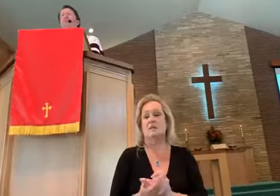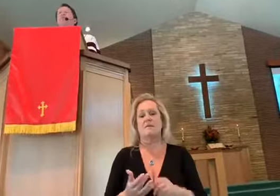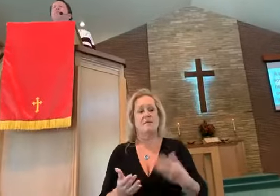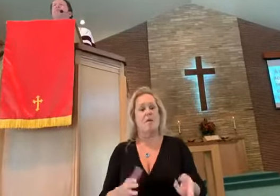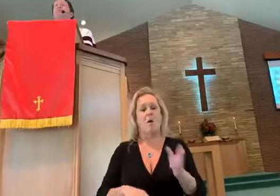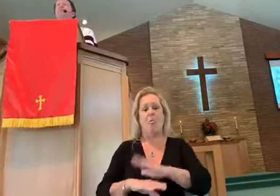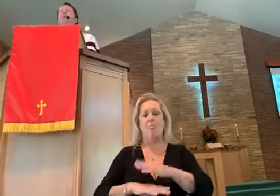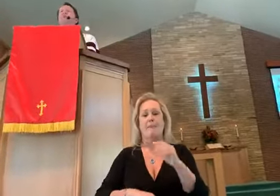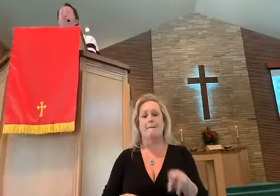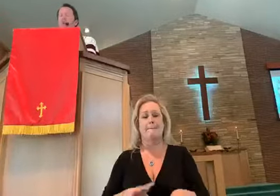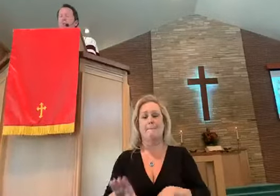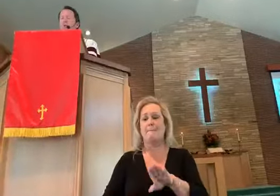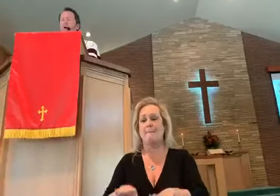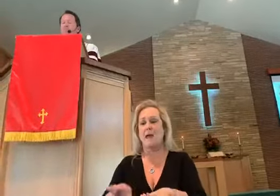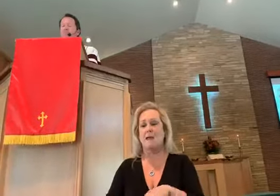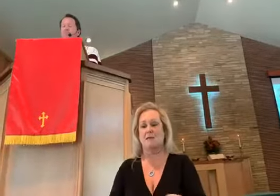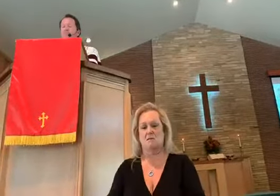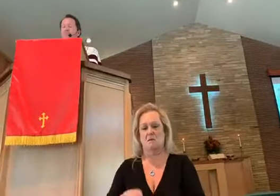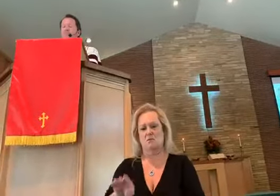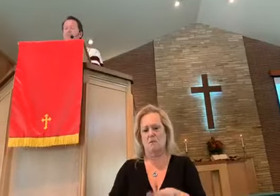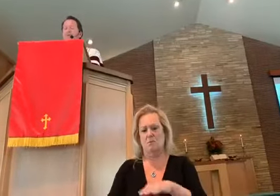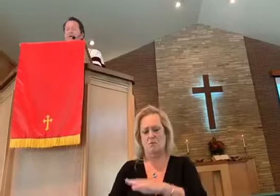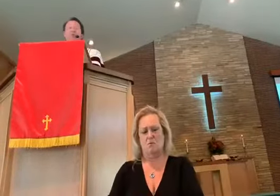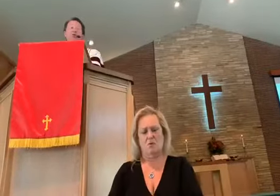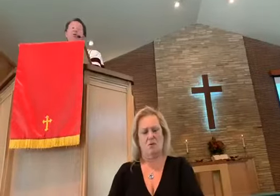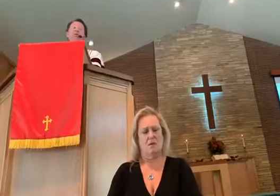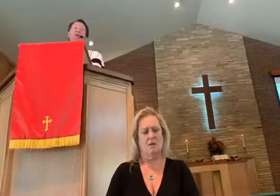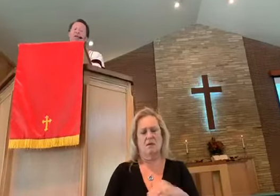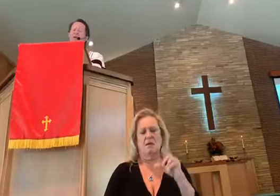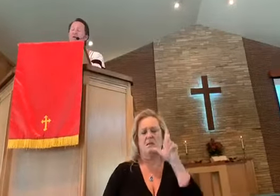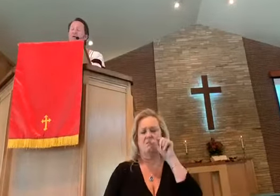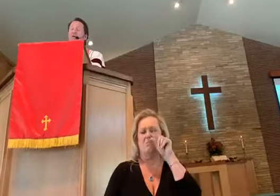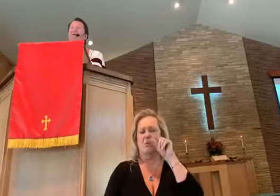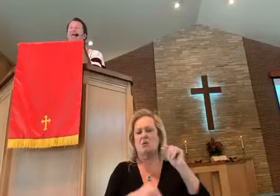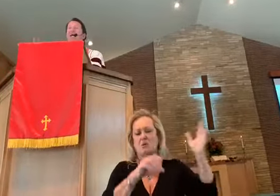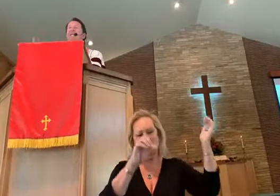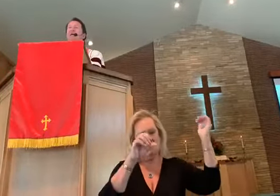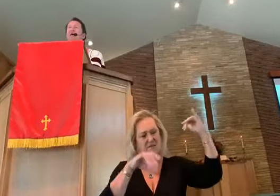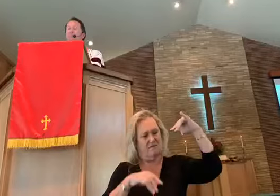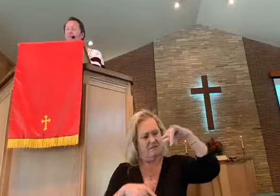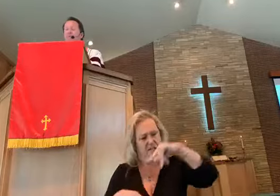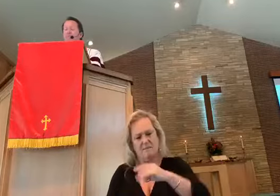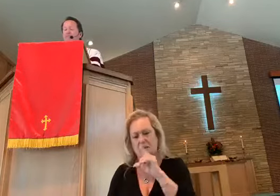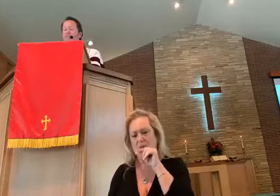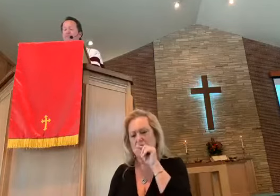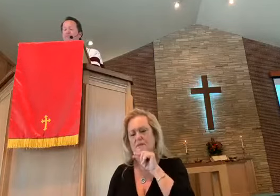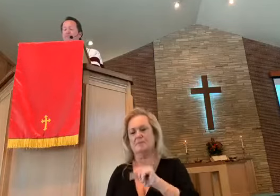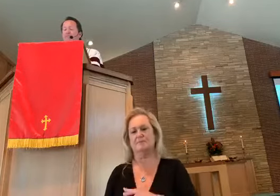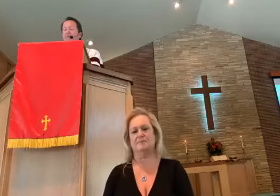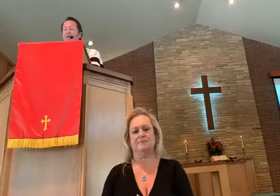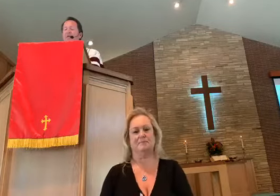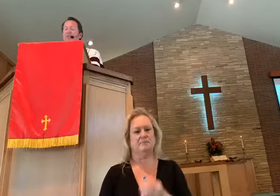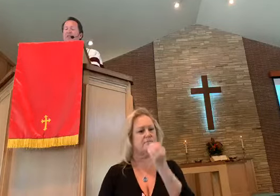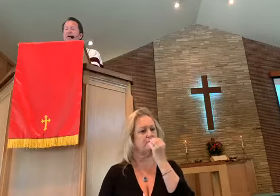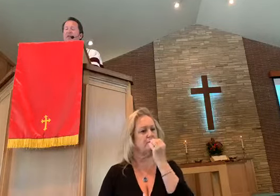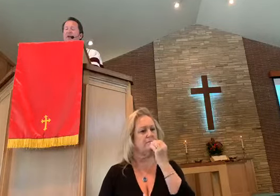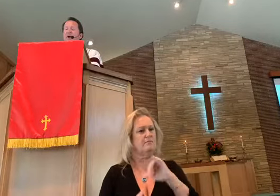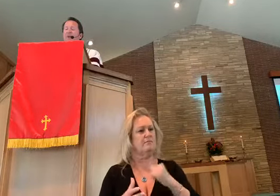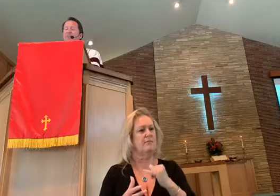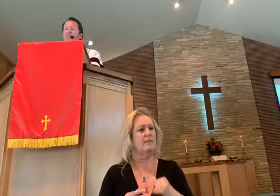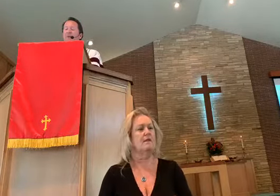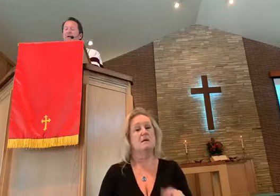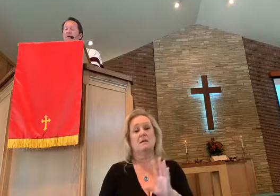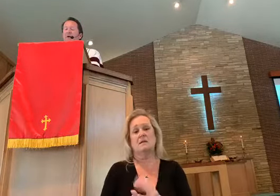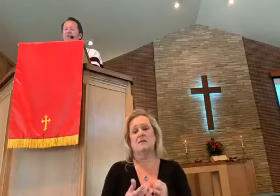path and was trampled on, and the birds of the air ate it up. Some fell on the